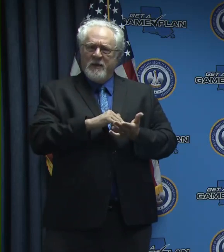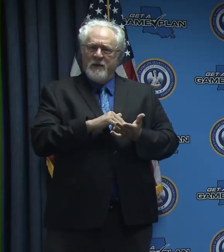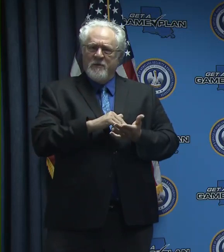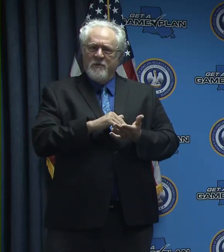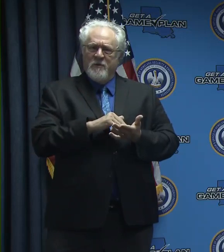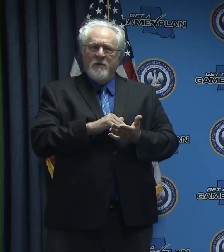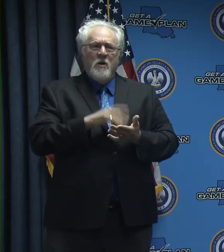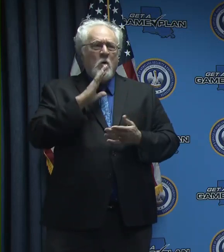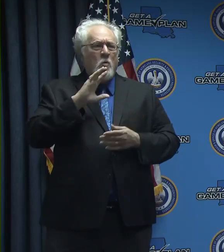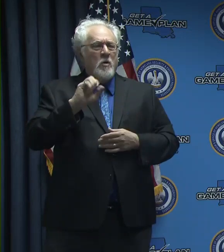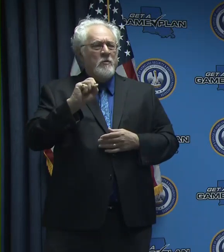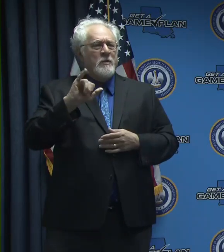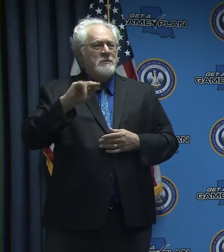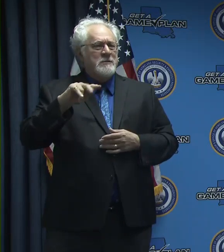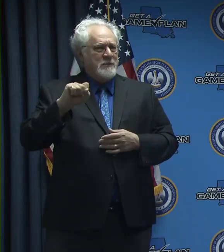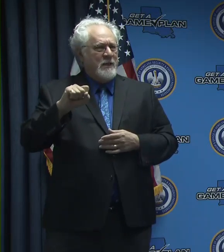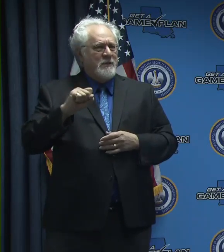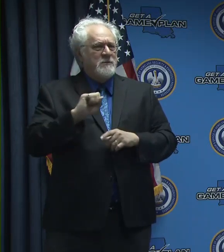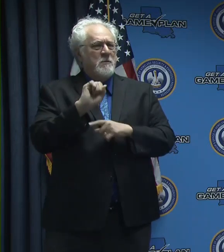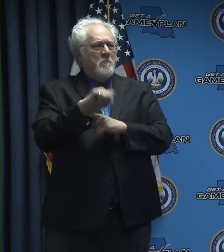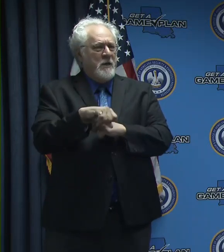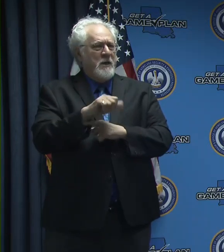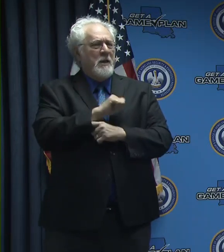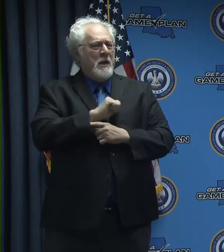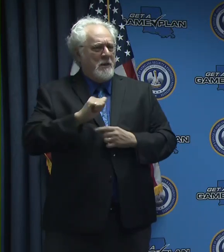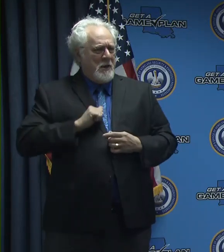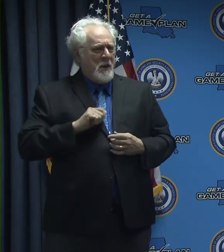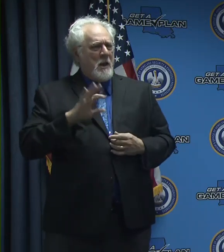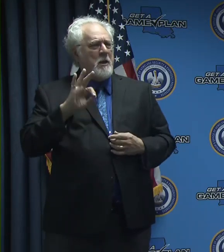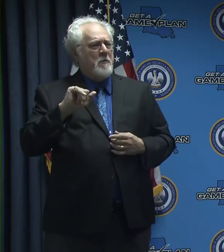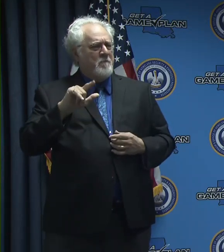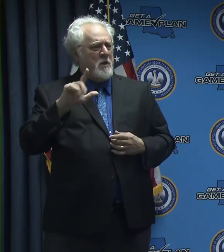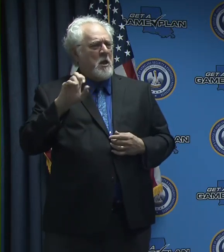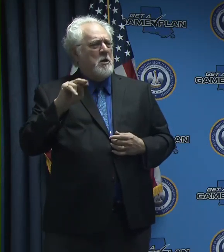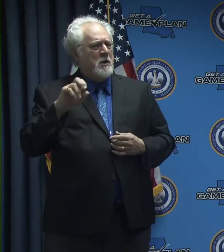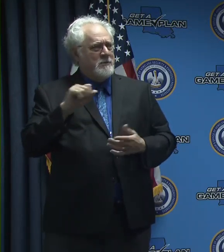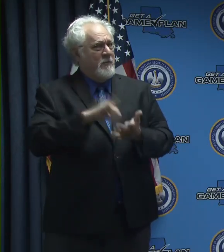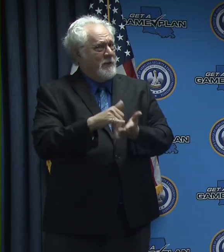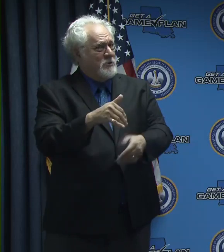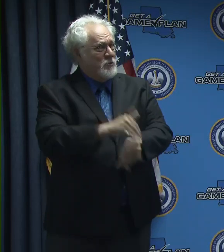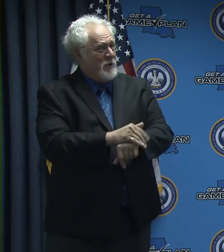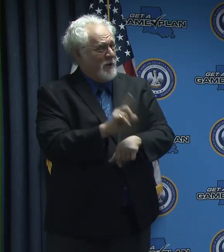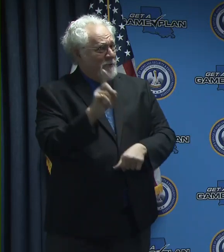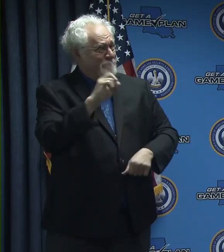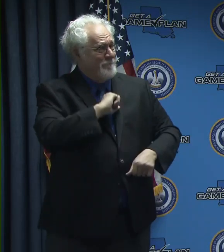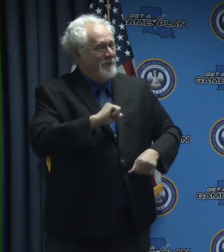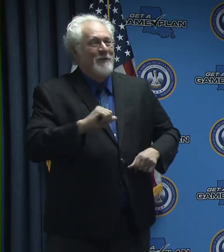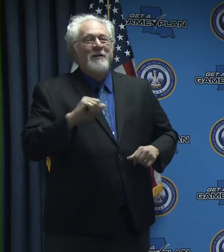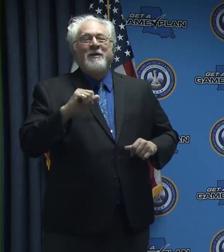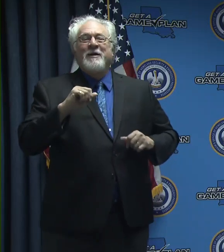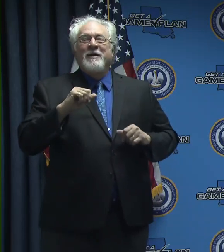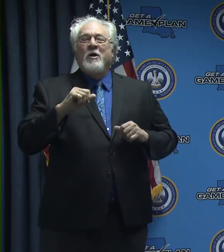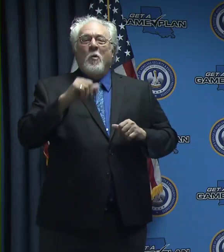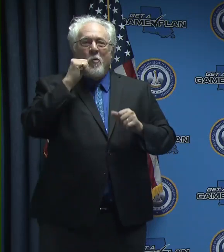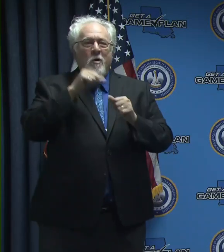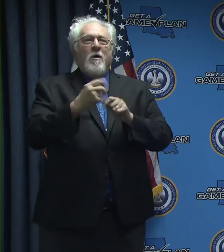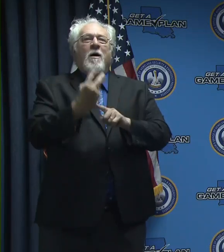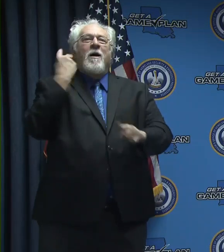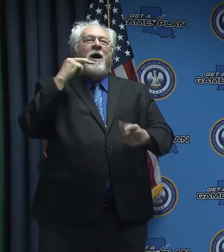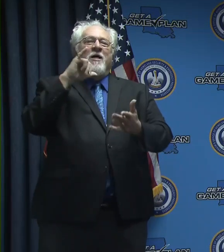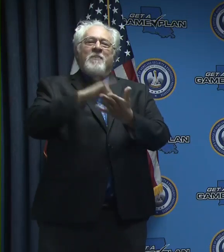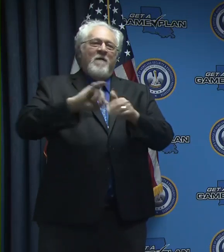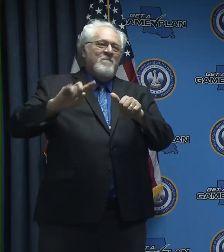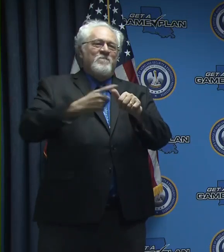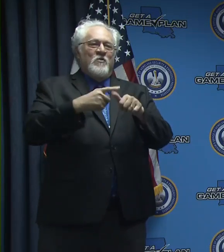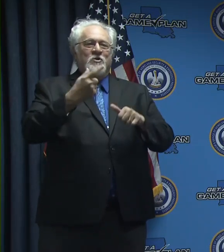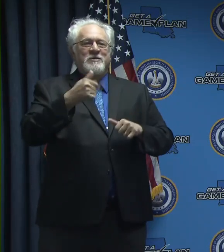be the Saints beating the Atlanta Falcons. That'll be on tonight. You'll recall this game. This was the